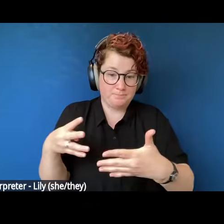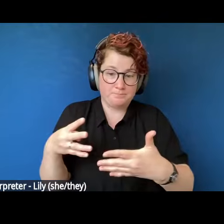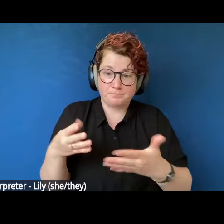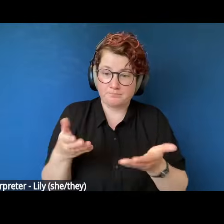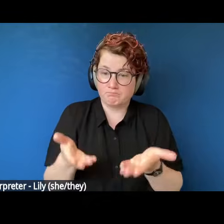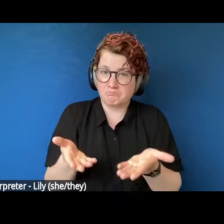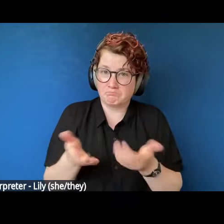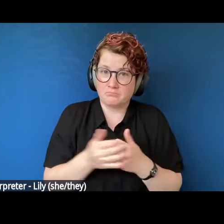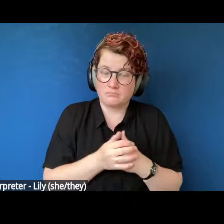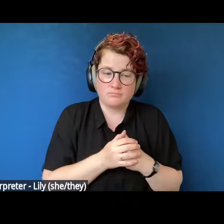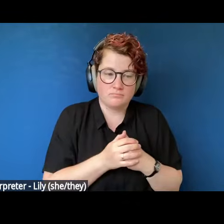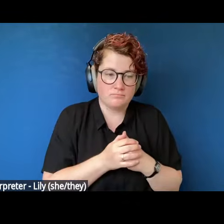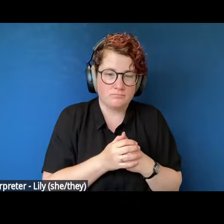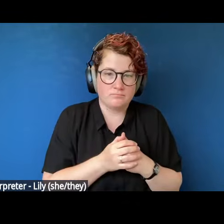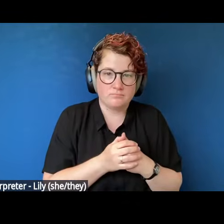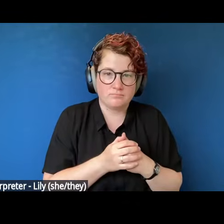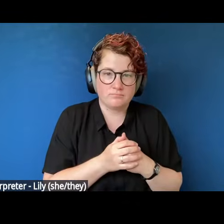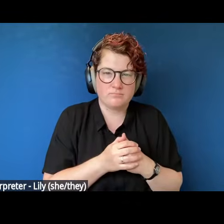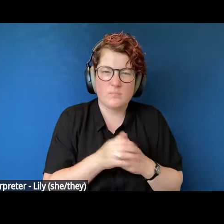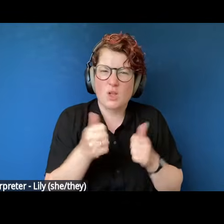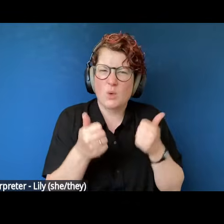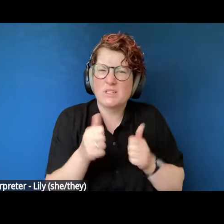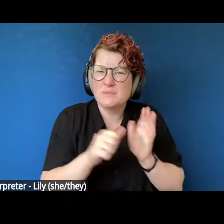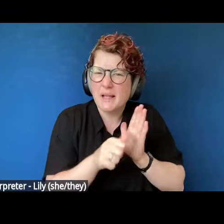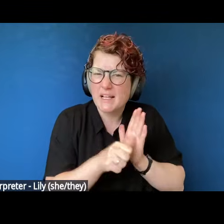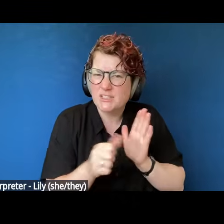you just tell us what page it's on?